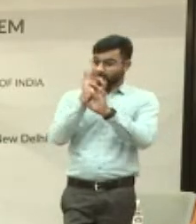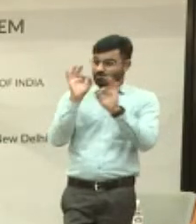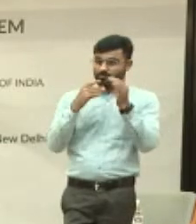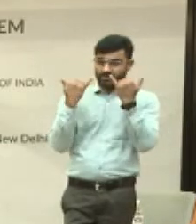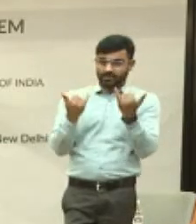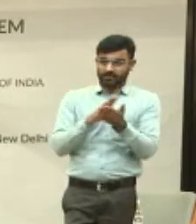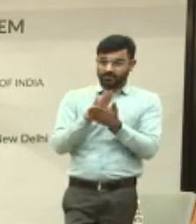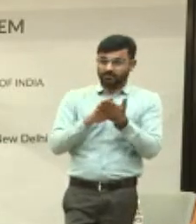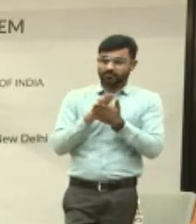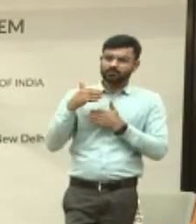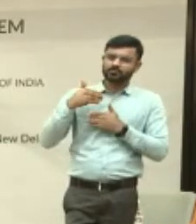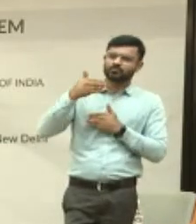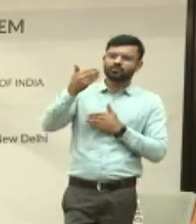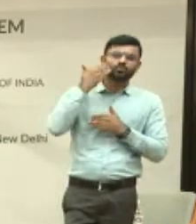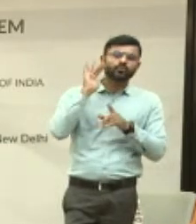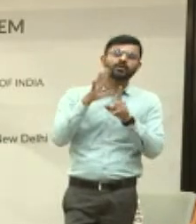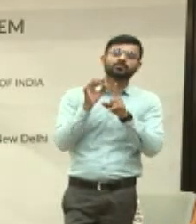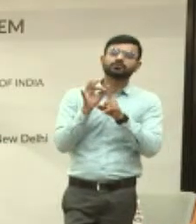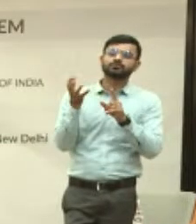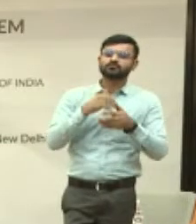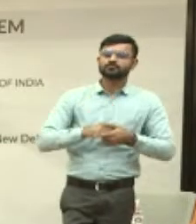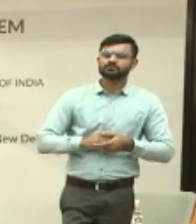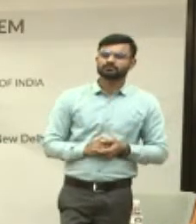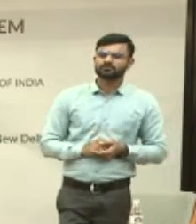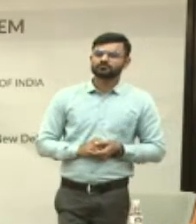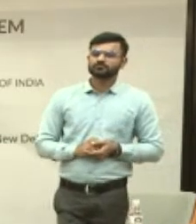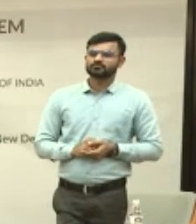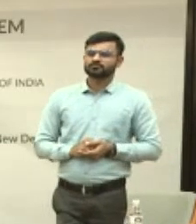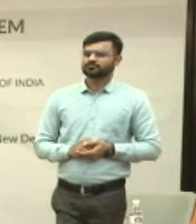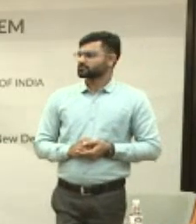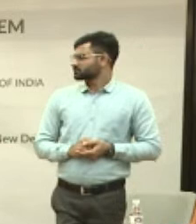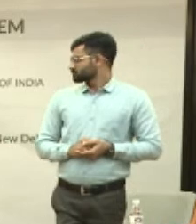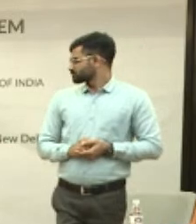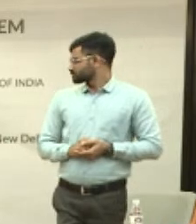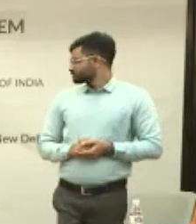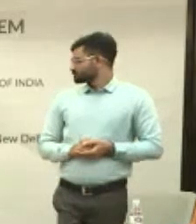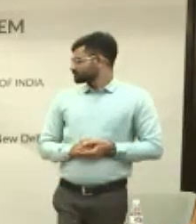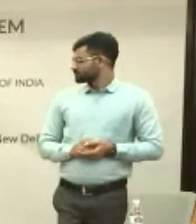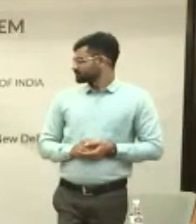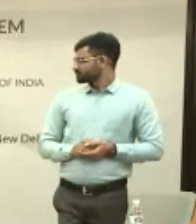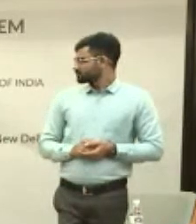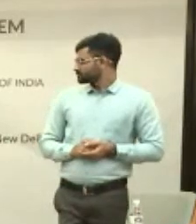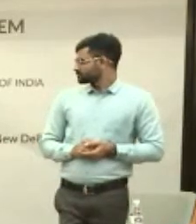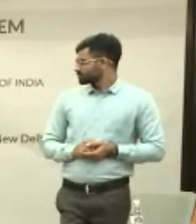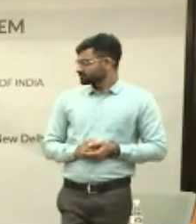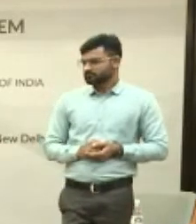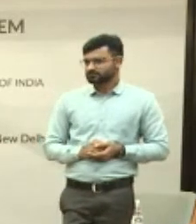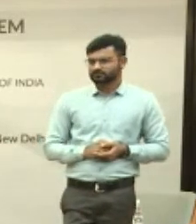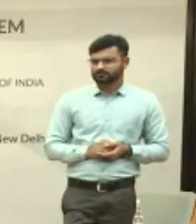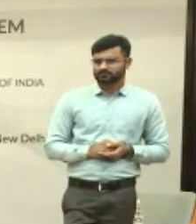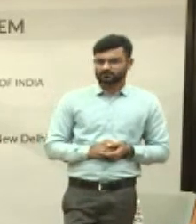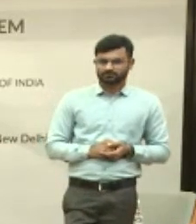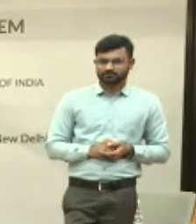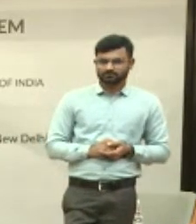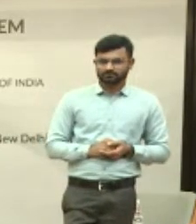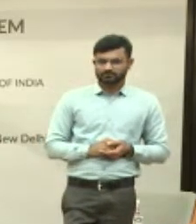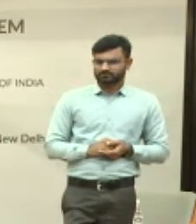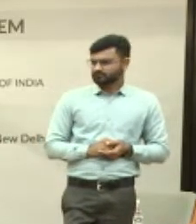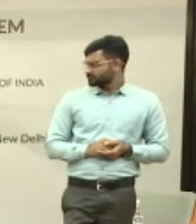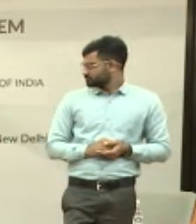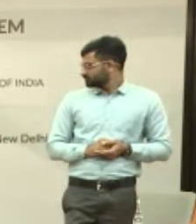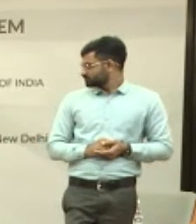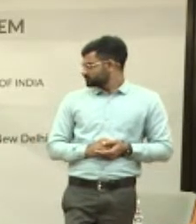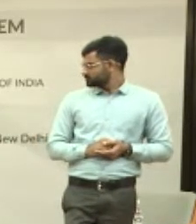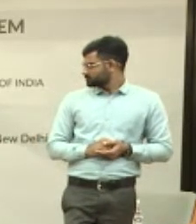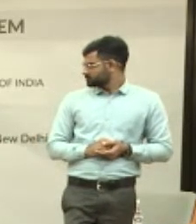now, when on earth are we going to do it? I think we can, there's a few more. If we can just give some other people a